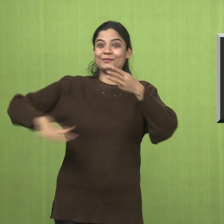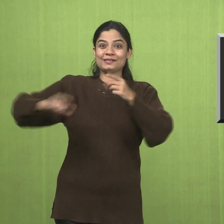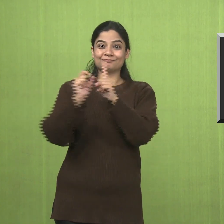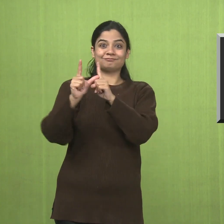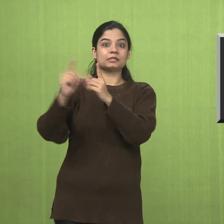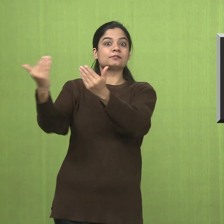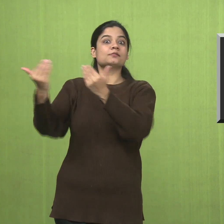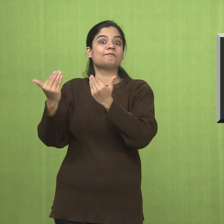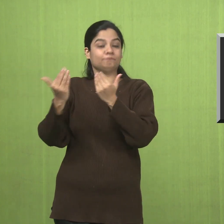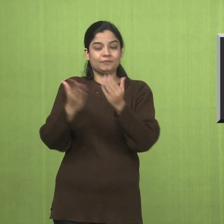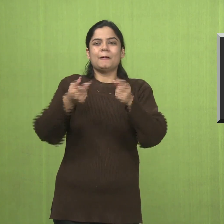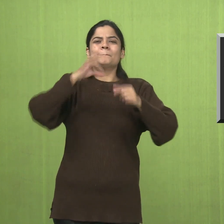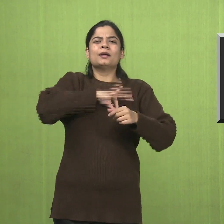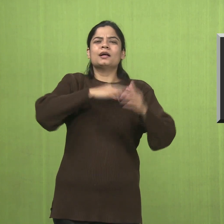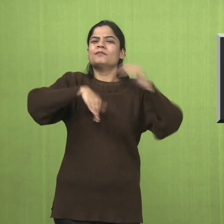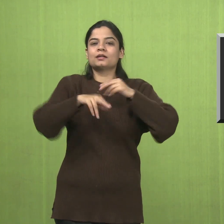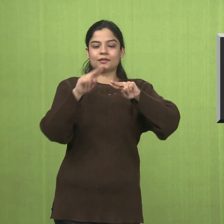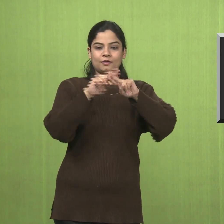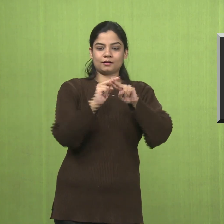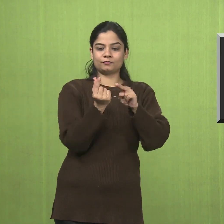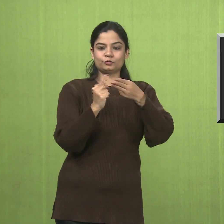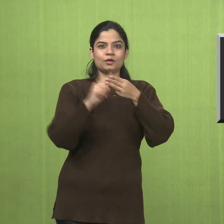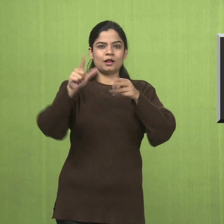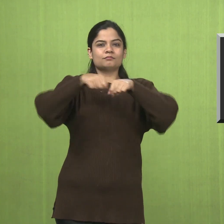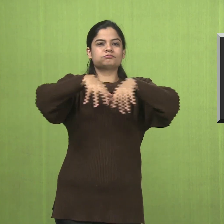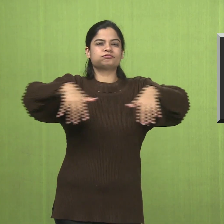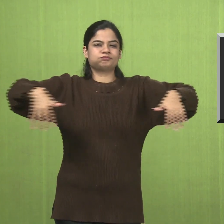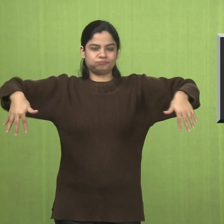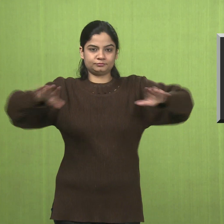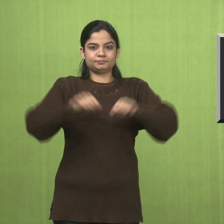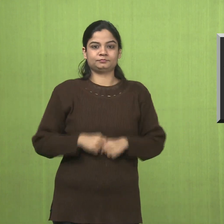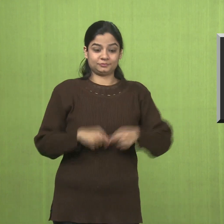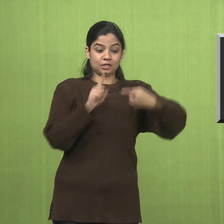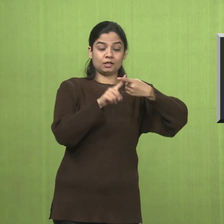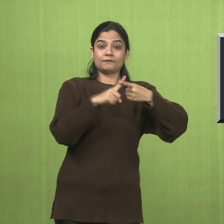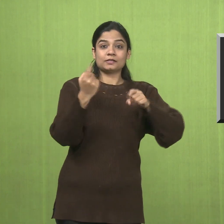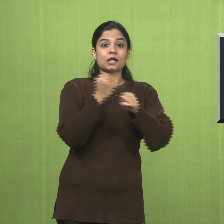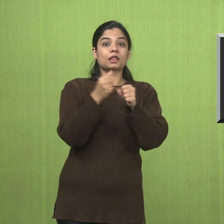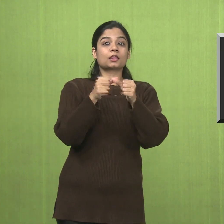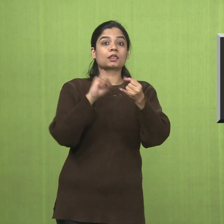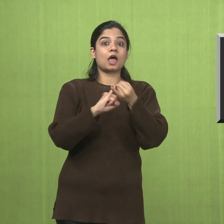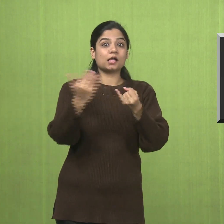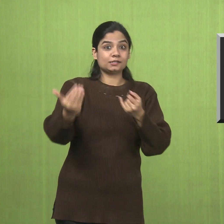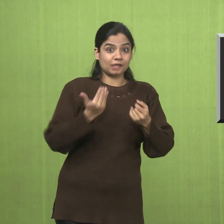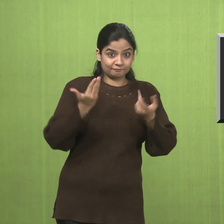converts into biogas. You can save a lot of energy with that. It converts into fuels which can help in